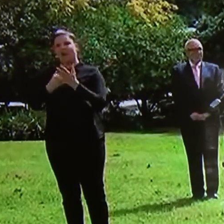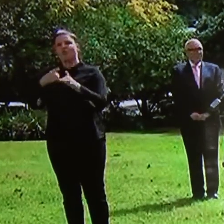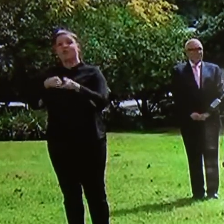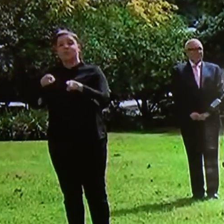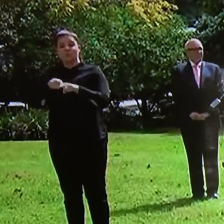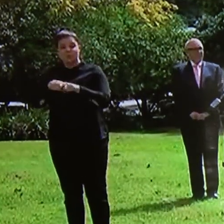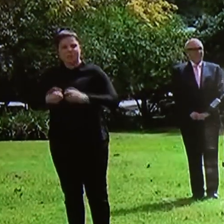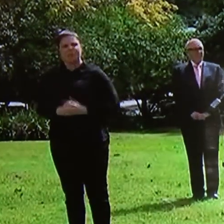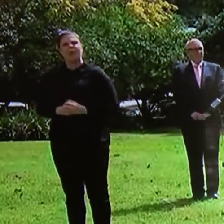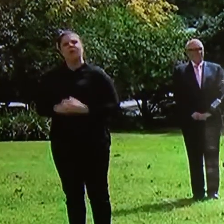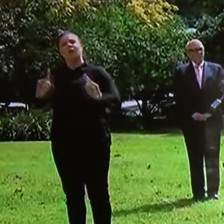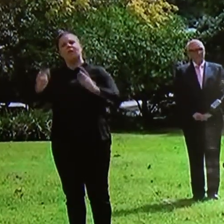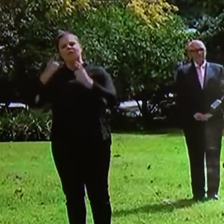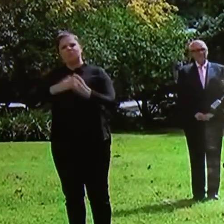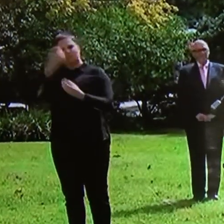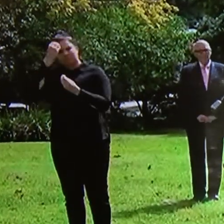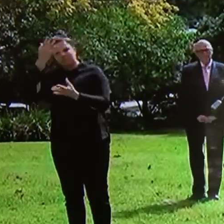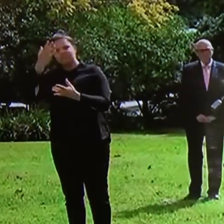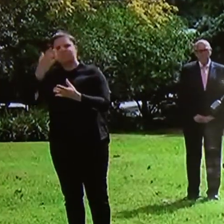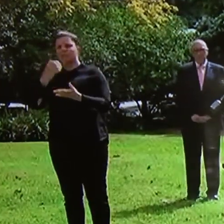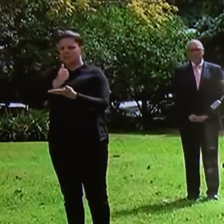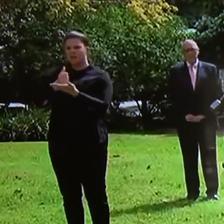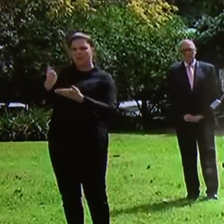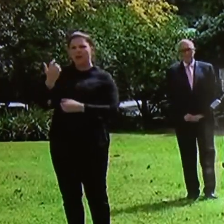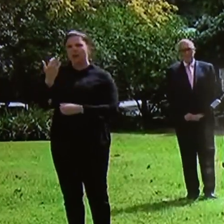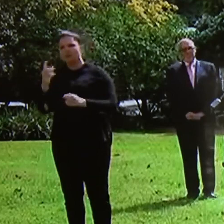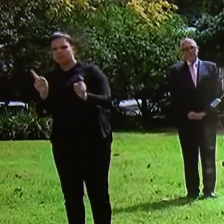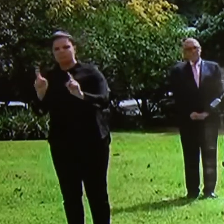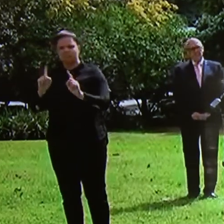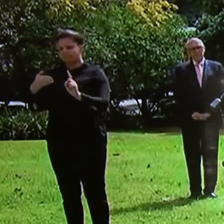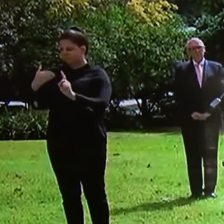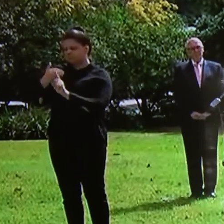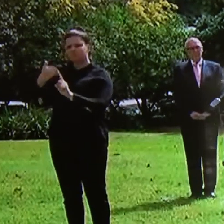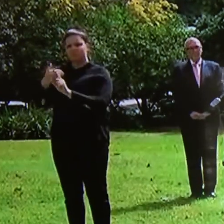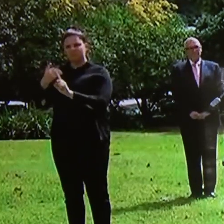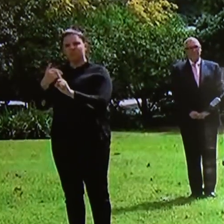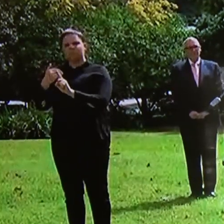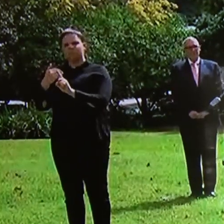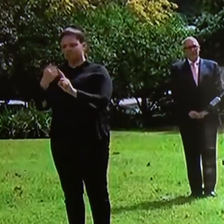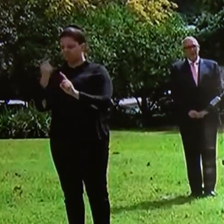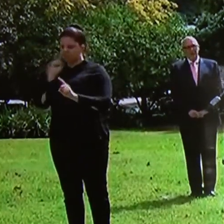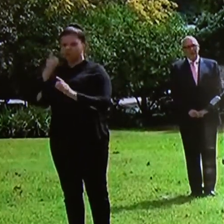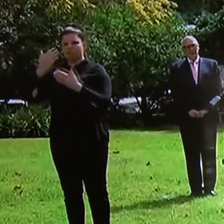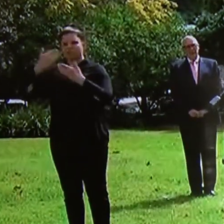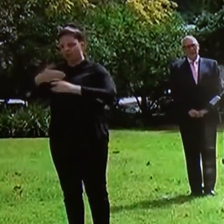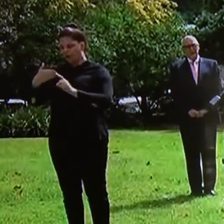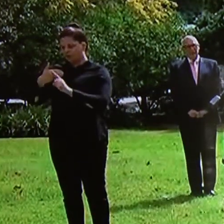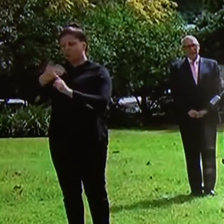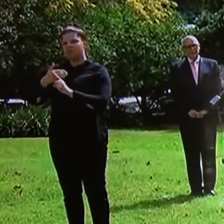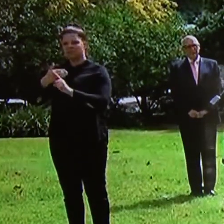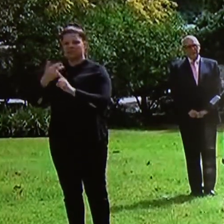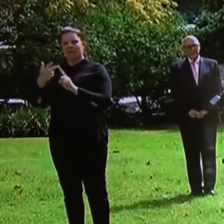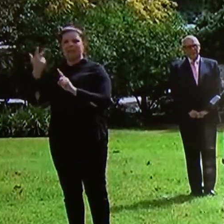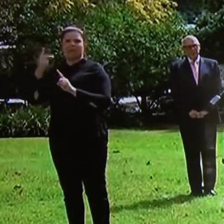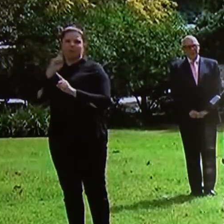Can I first of all just update the community in regard to the last 24-hour period up until 8 p.m. last